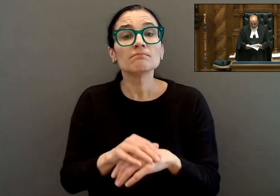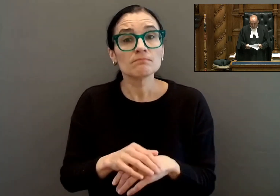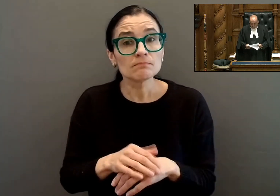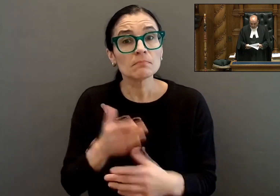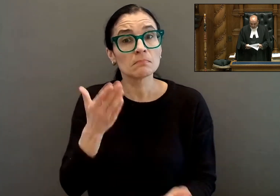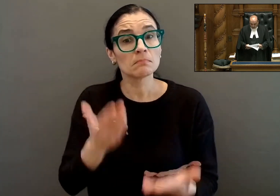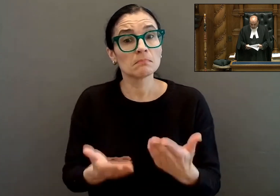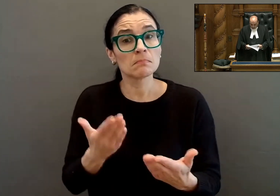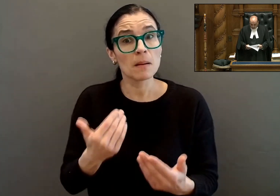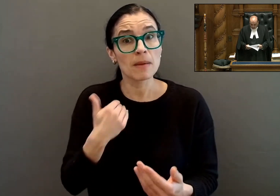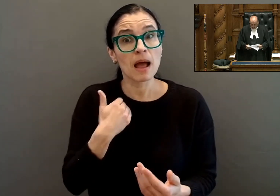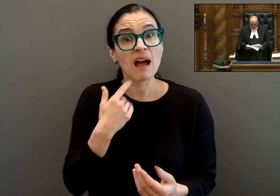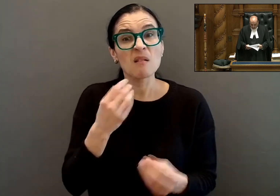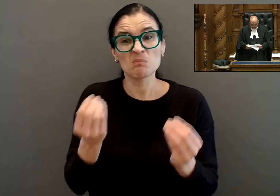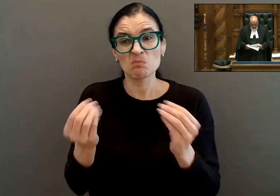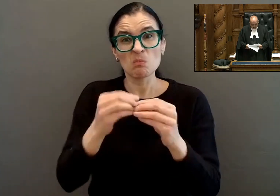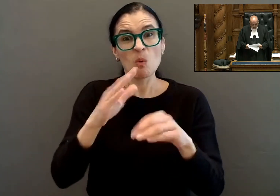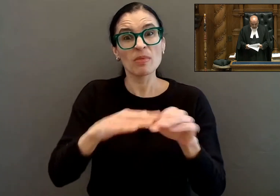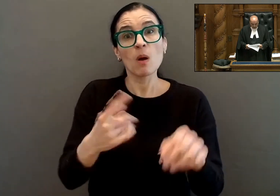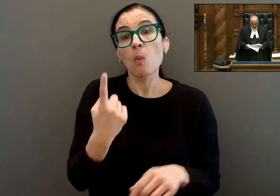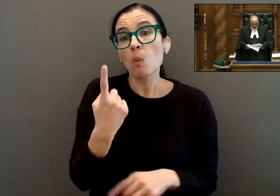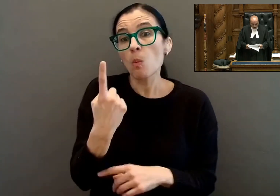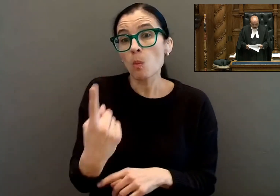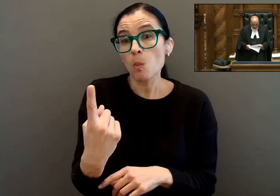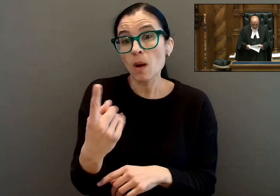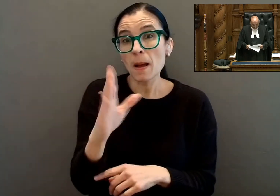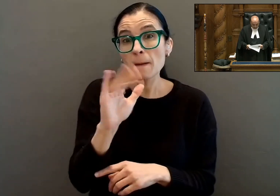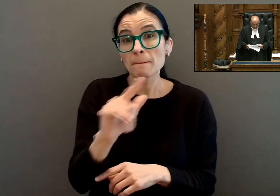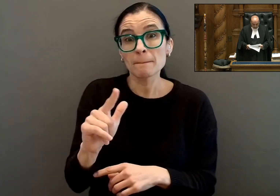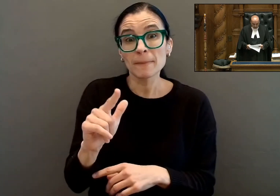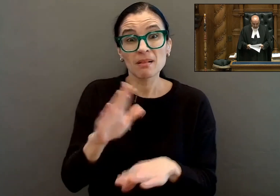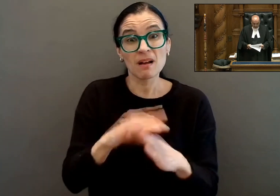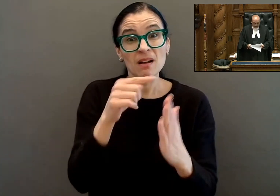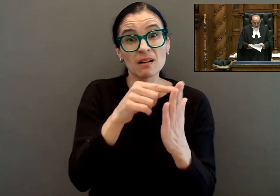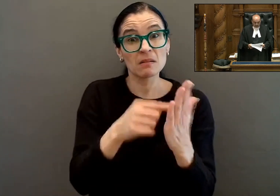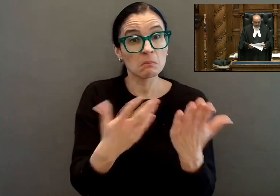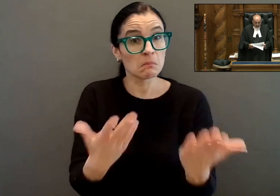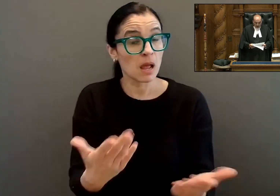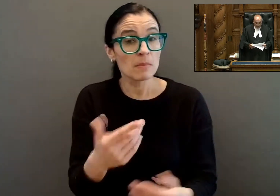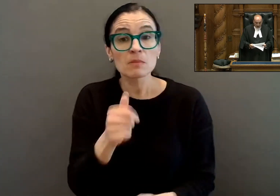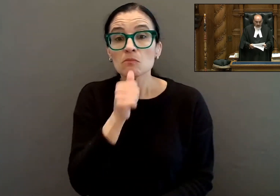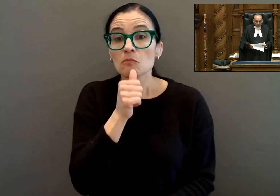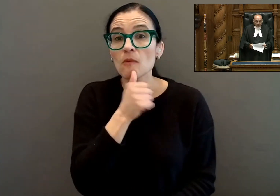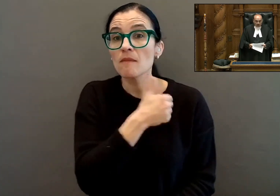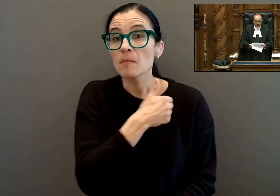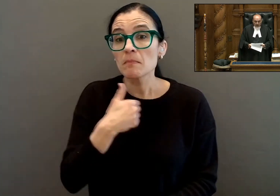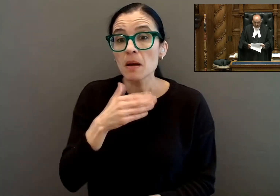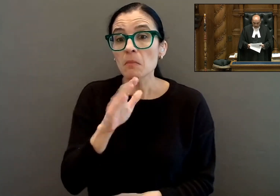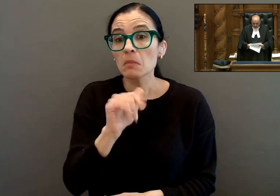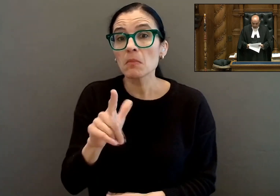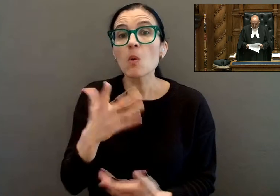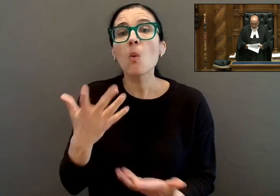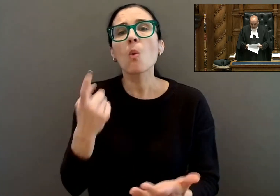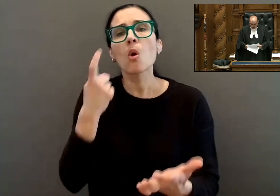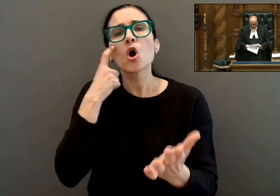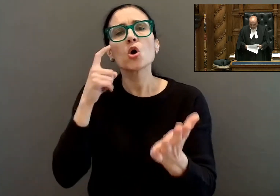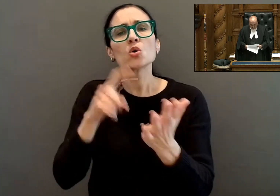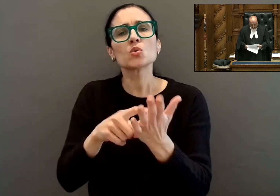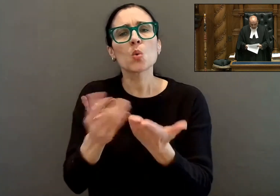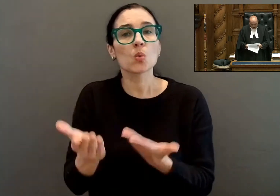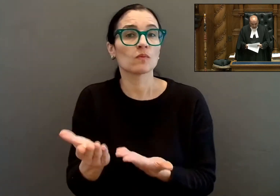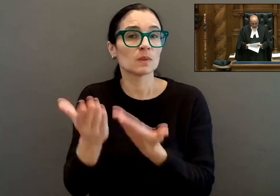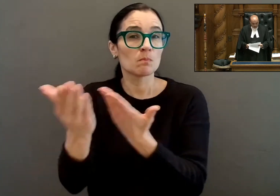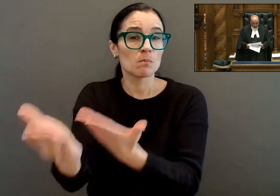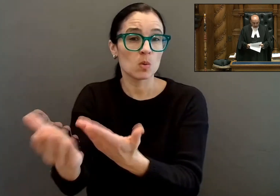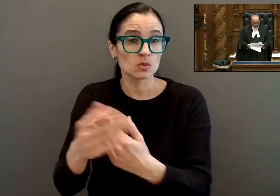paper, whether it be a private member's bill or a notice of motion. Although private members'